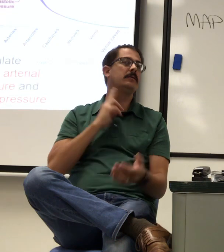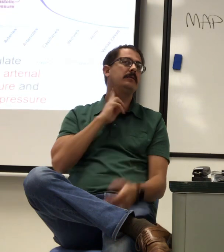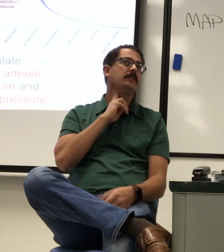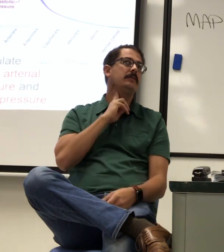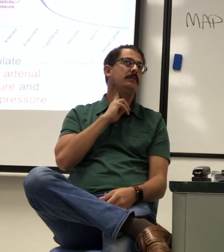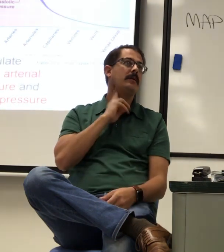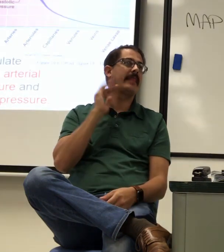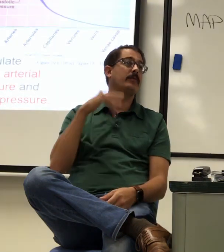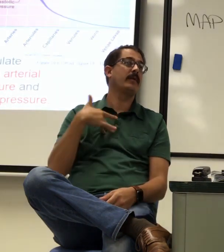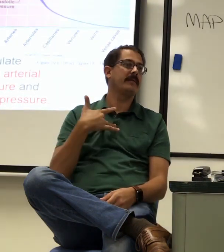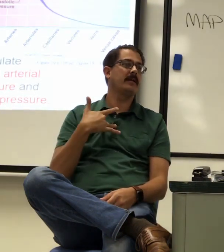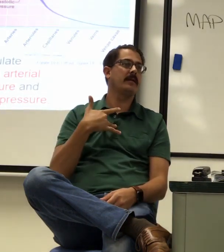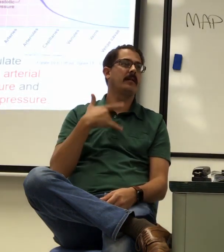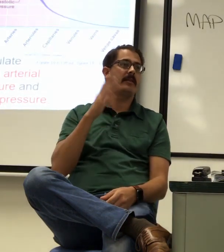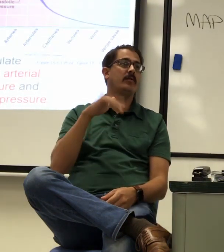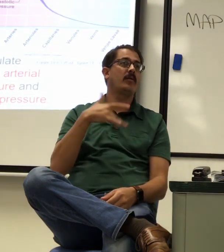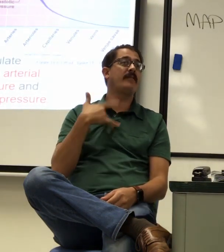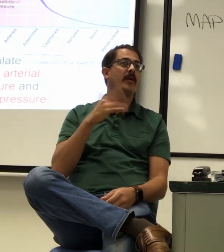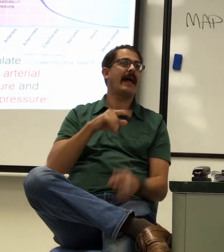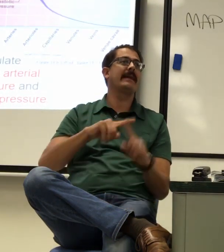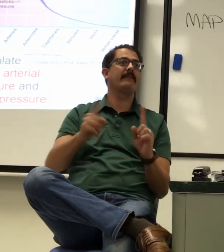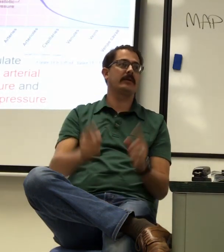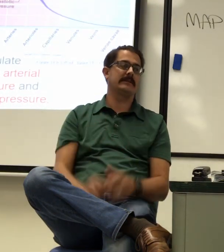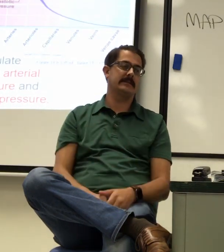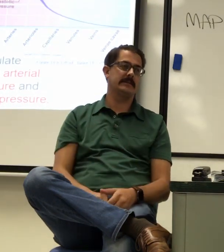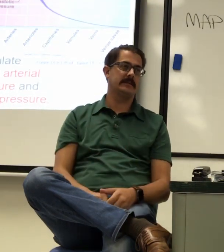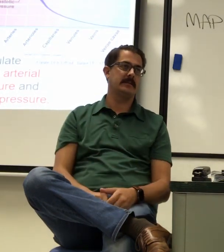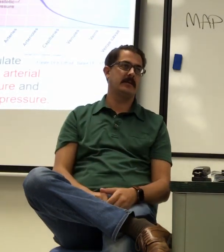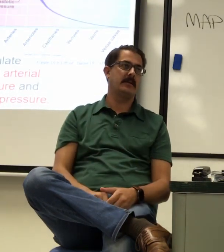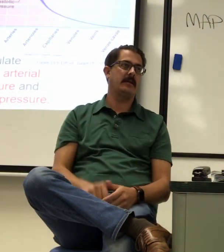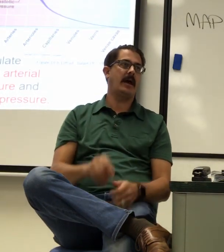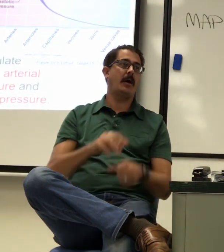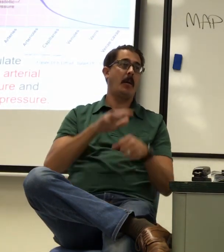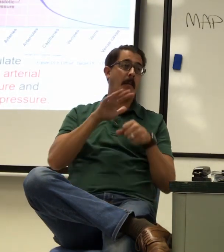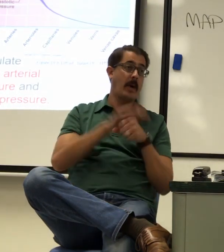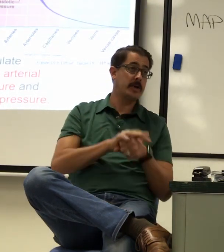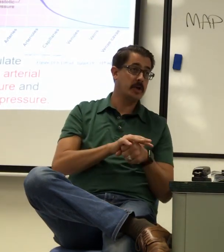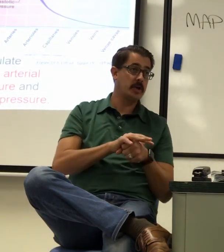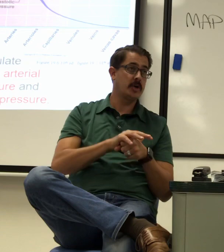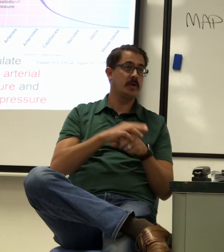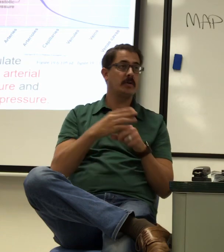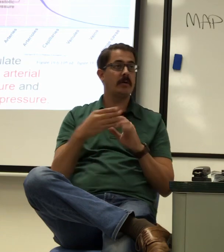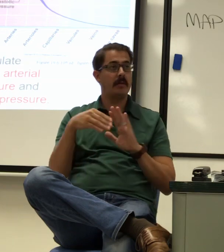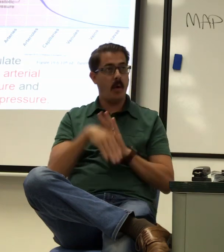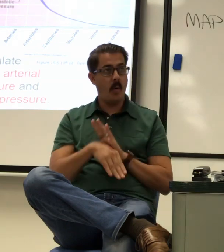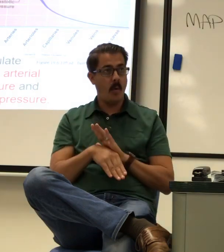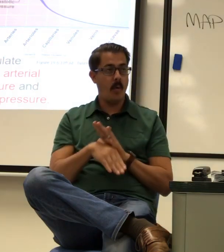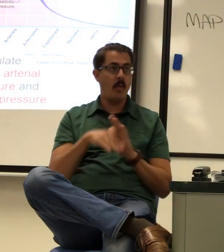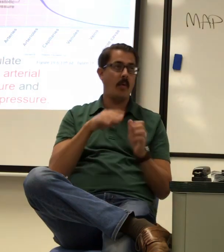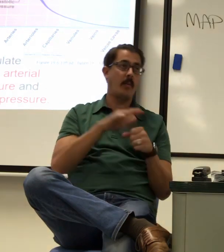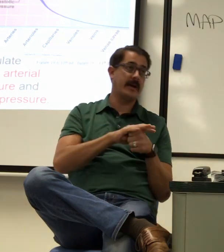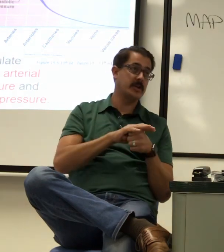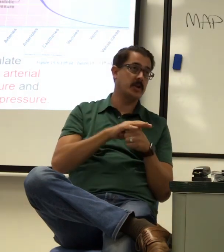that's what you're feeling. You're feeling the difference between that pressure rise and the pressure drop.